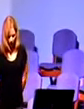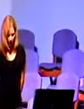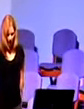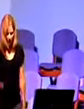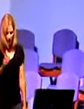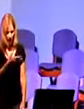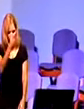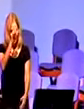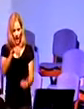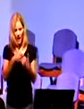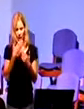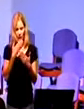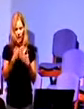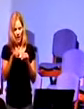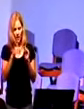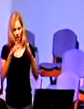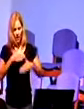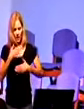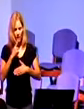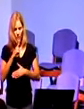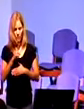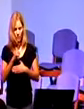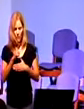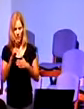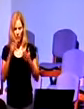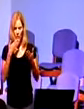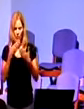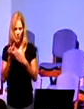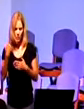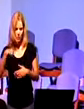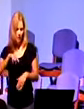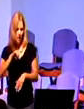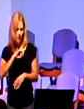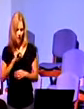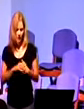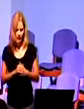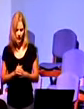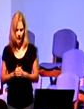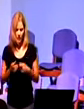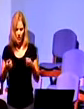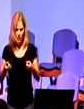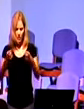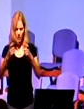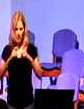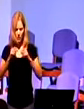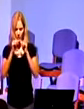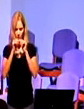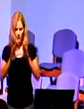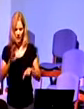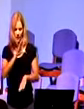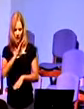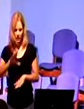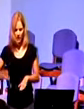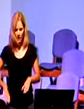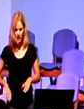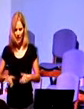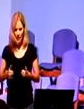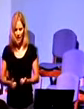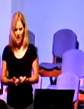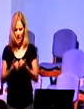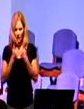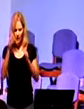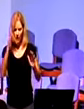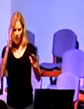Our Father, how good, how glad we are that you have been so good to us, to give us the blessing of Christ and life